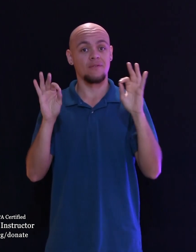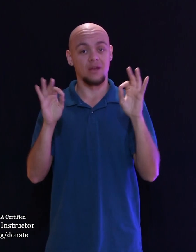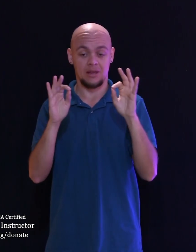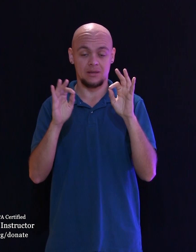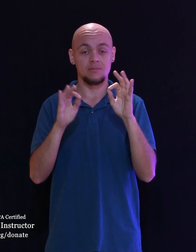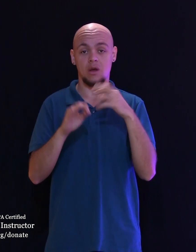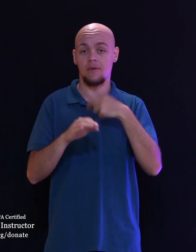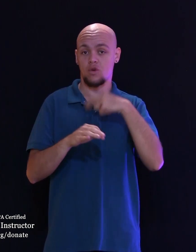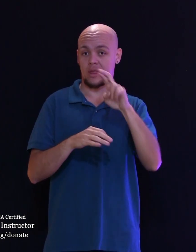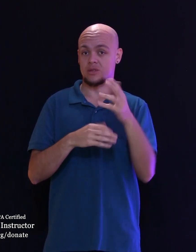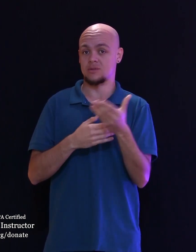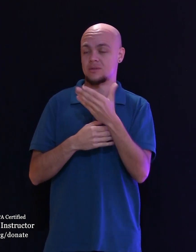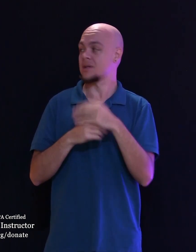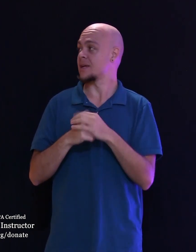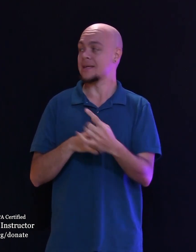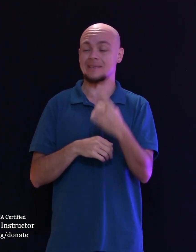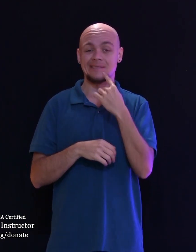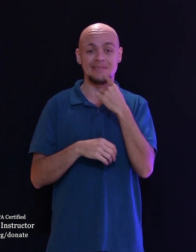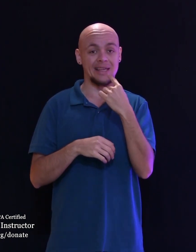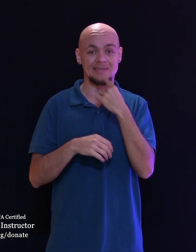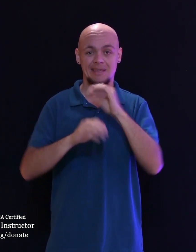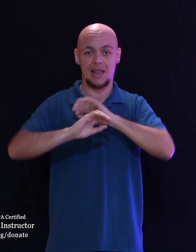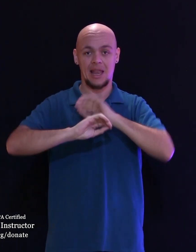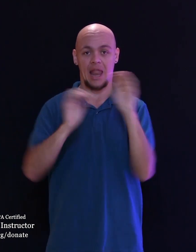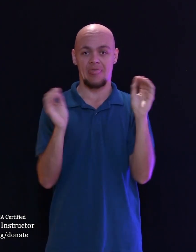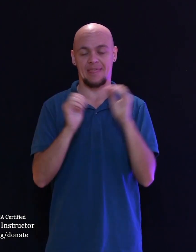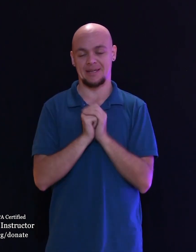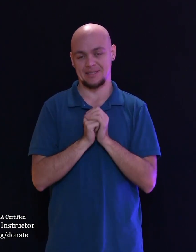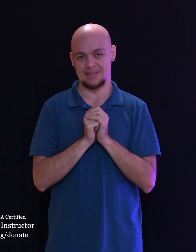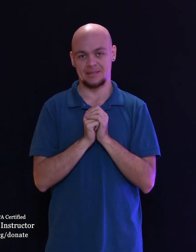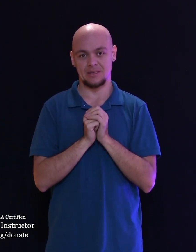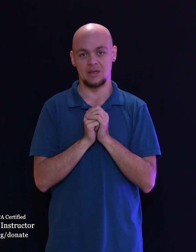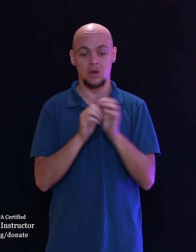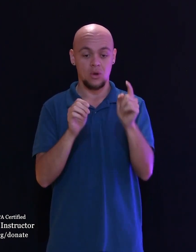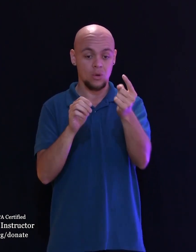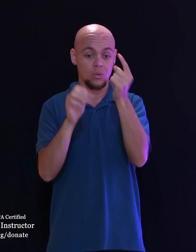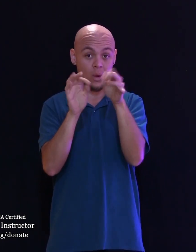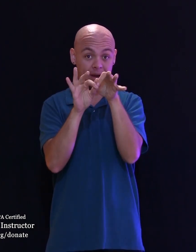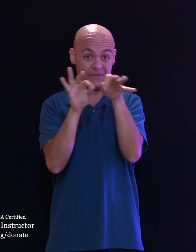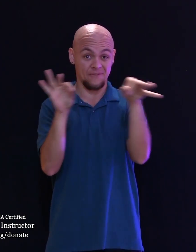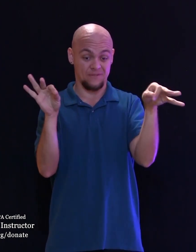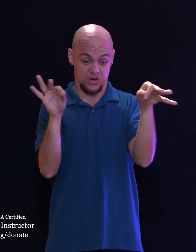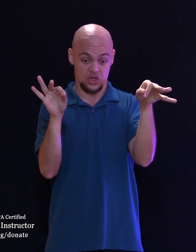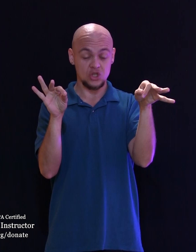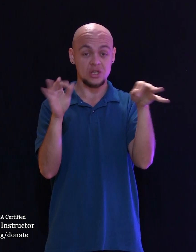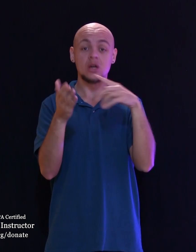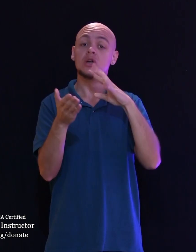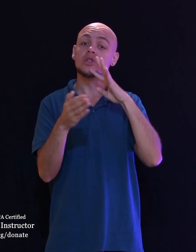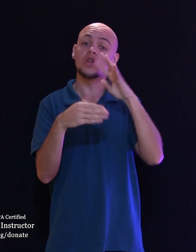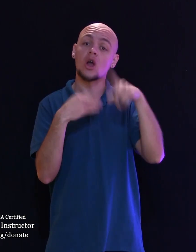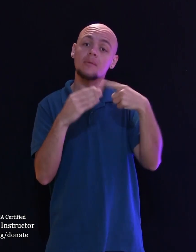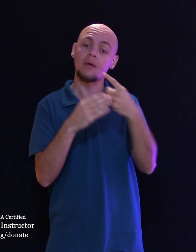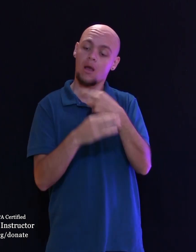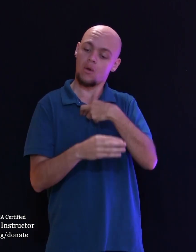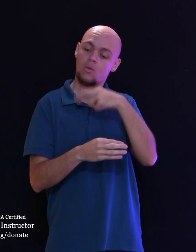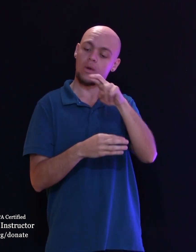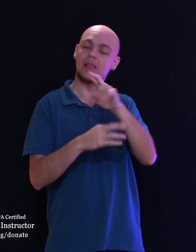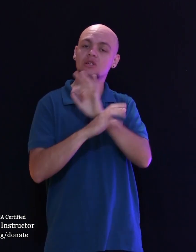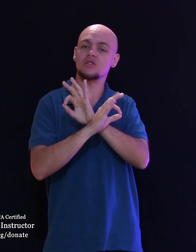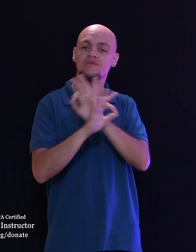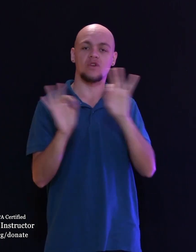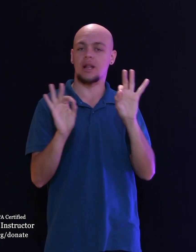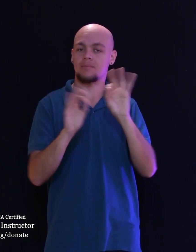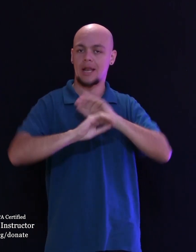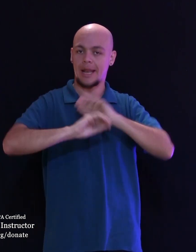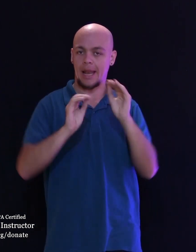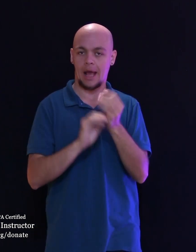searched the whole Bible. There it is. Nothing. Absolutely nothing. There is not one verse in the Bible that talks about religious freedom. Not